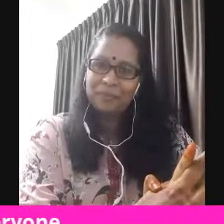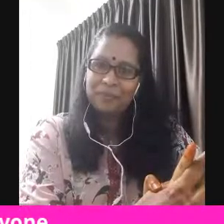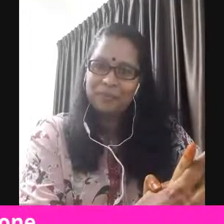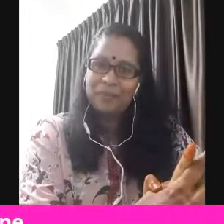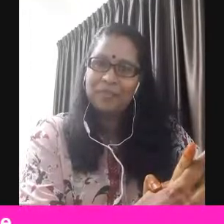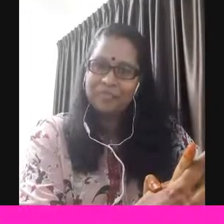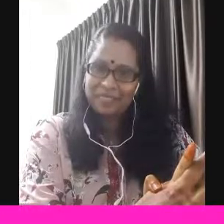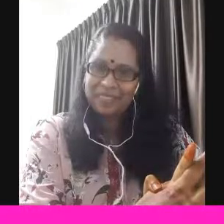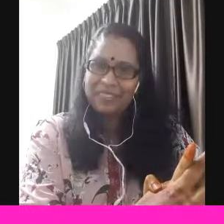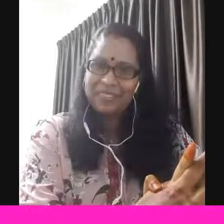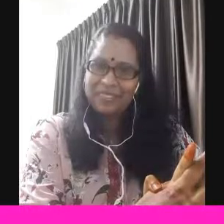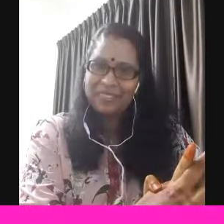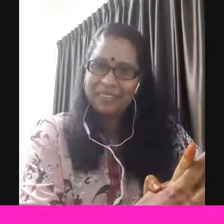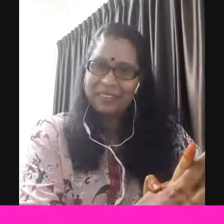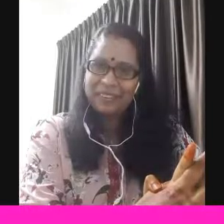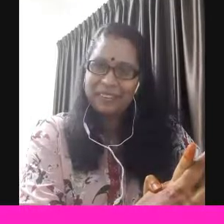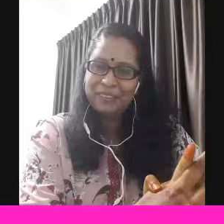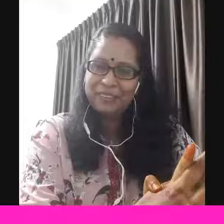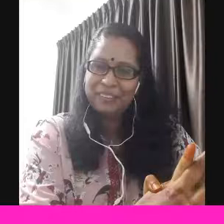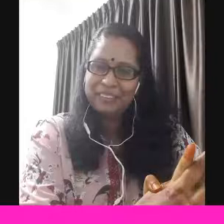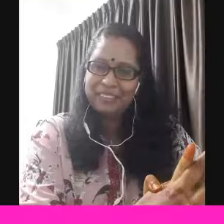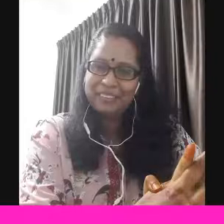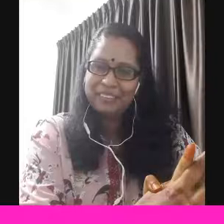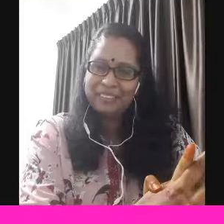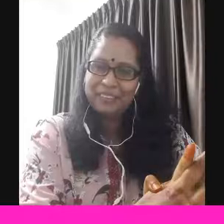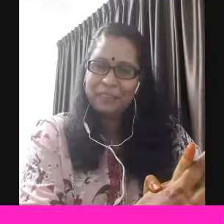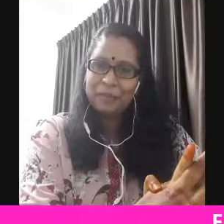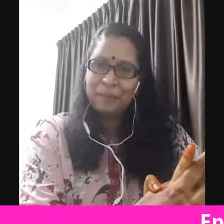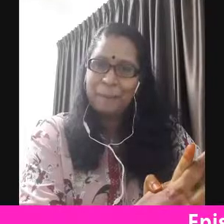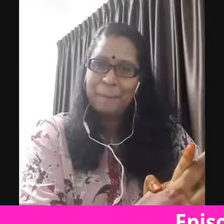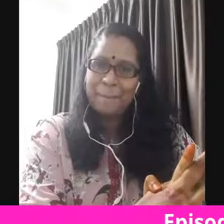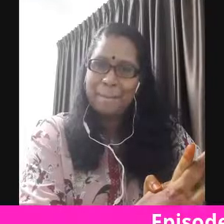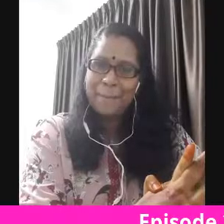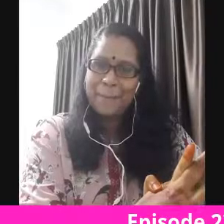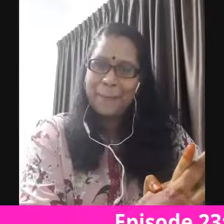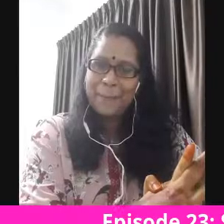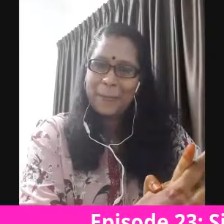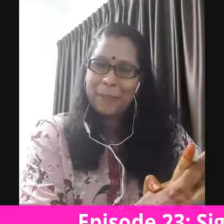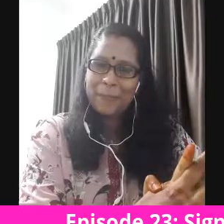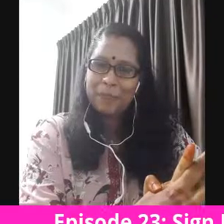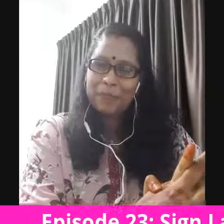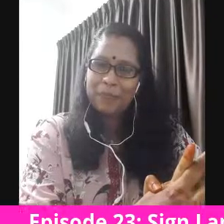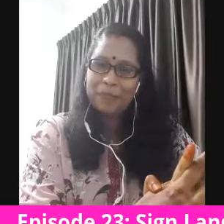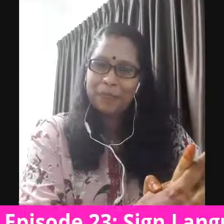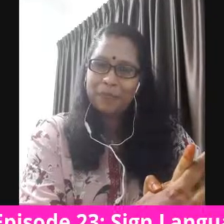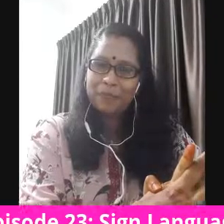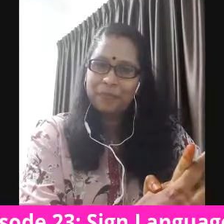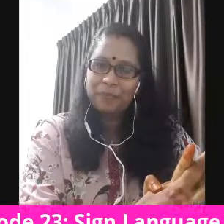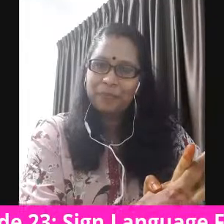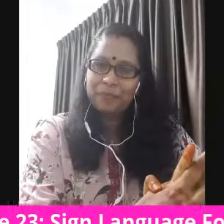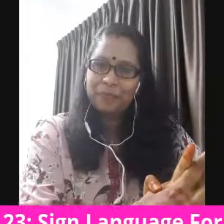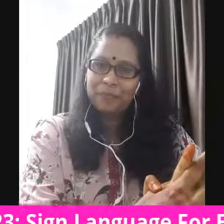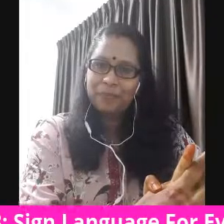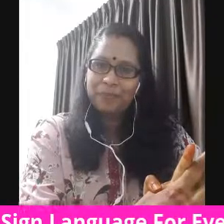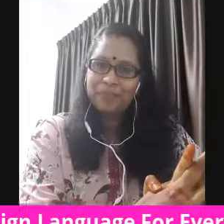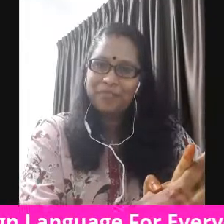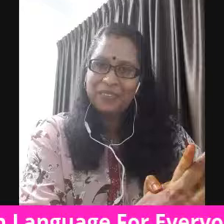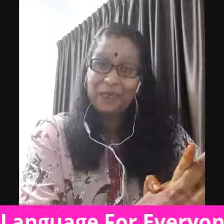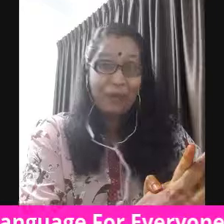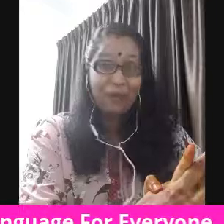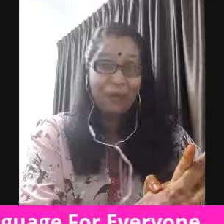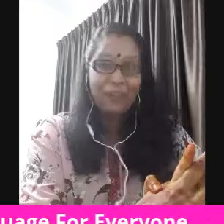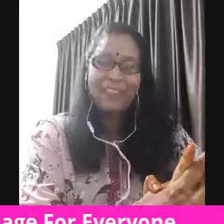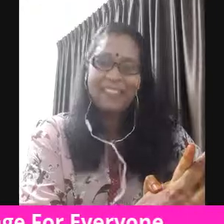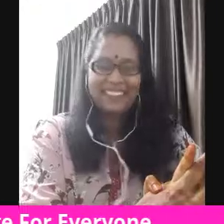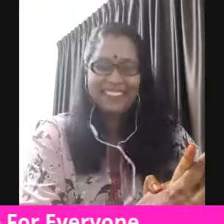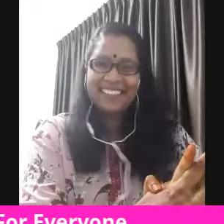and he'll be trying Mm-hmm. to communicate with us. And then from him, I actually know a little bit from ABCD